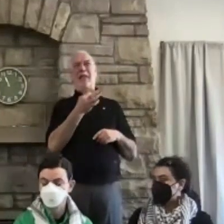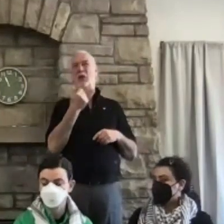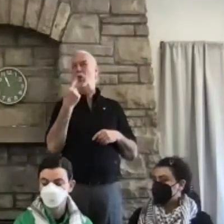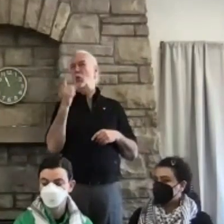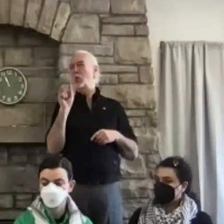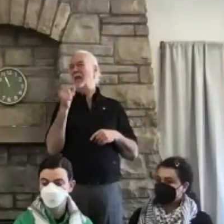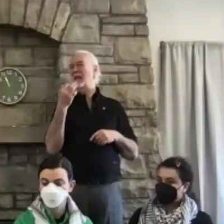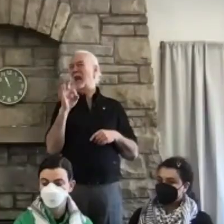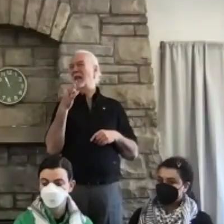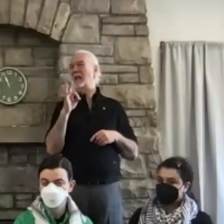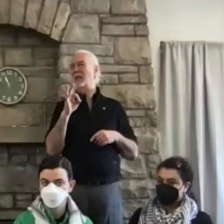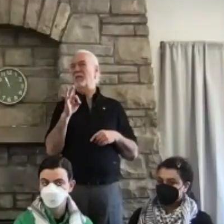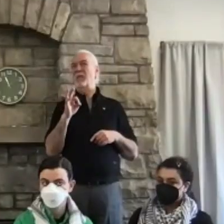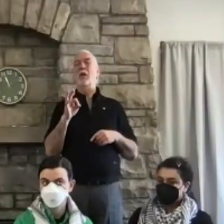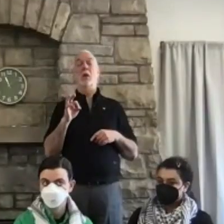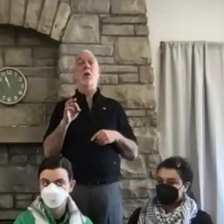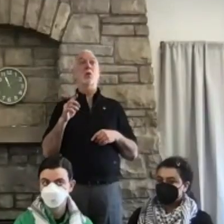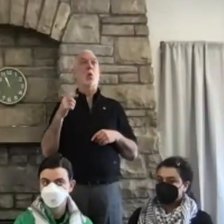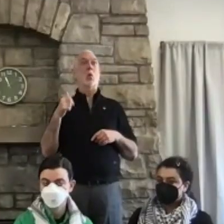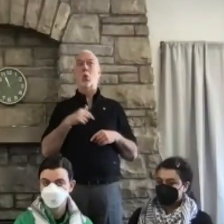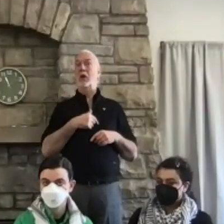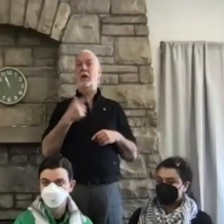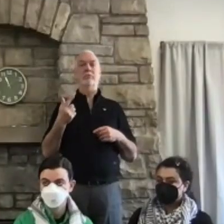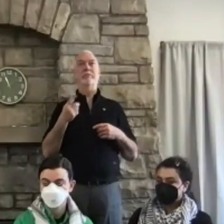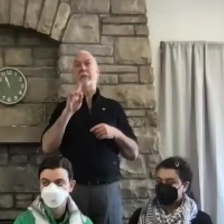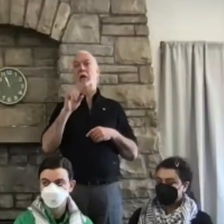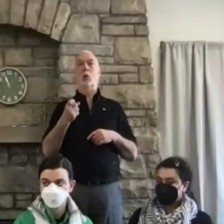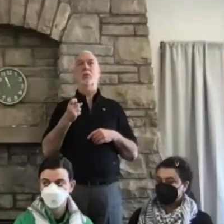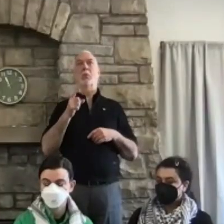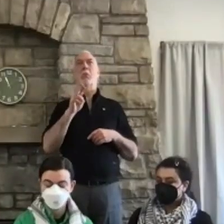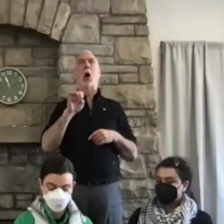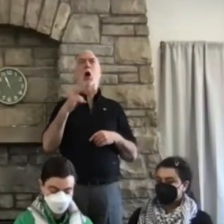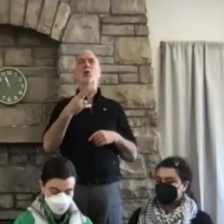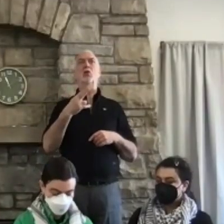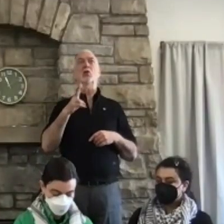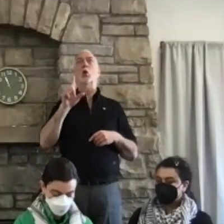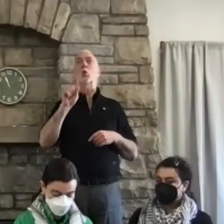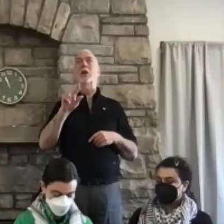and were able to say that's what it was as of March 2023. So, you know, it was a mystery the whole time.